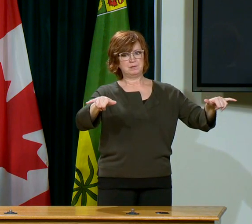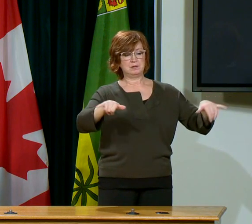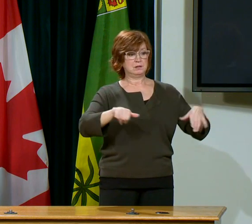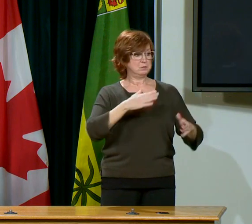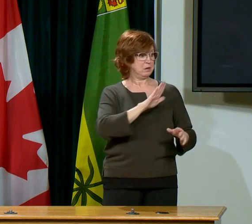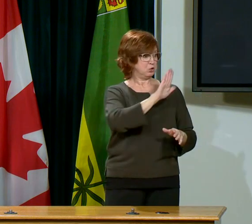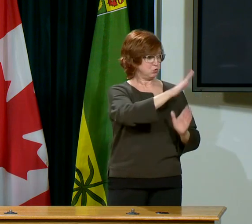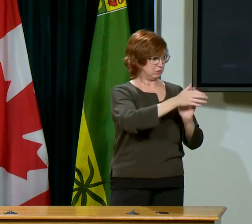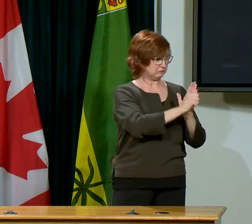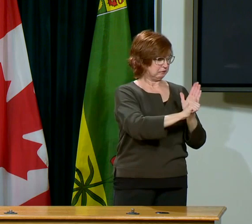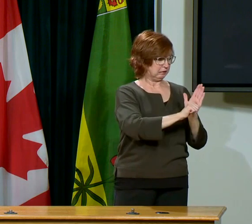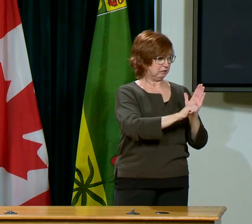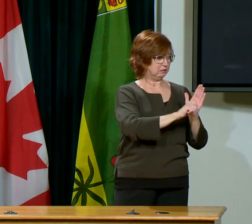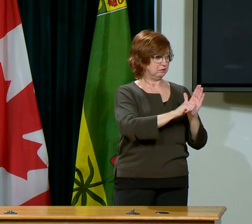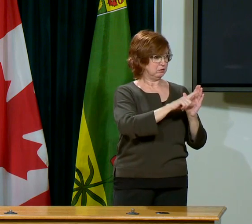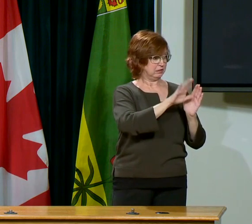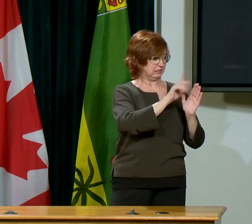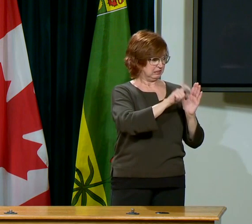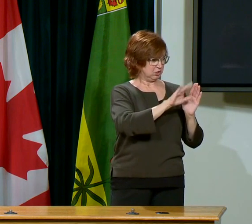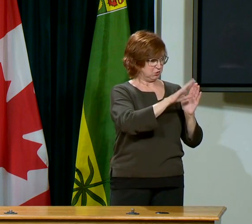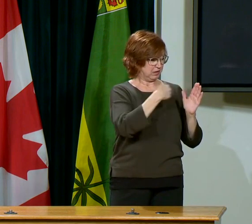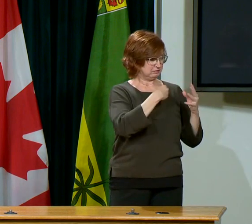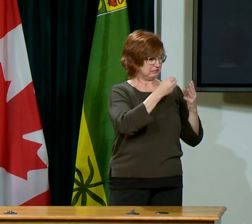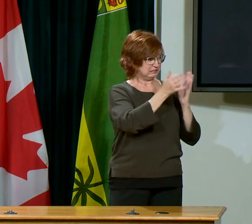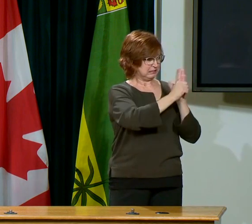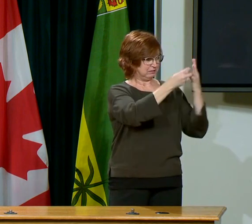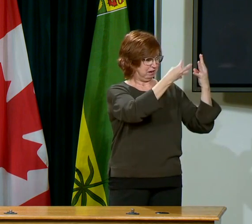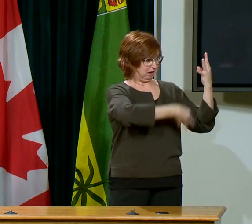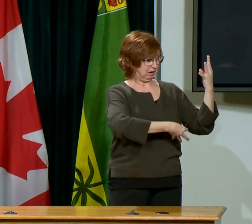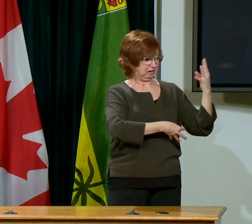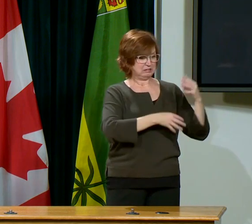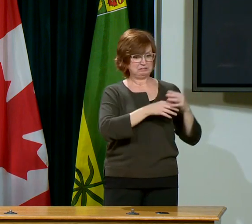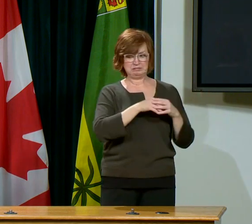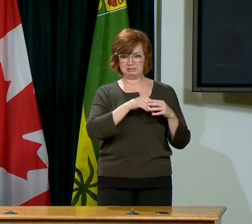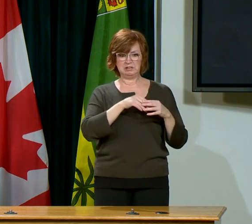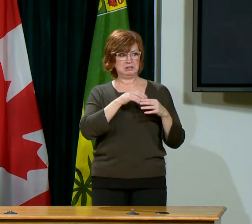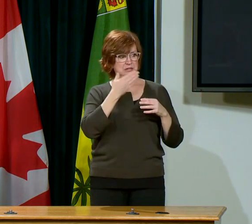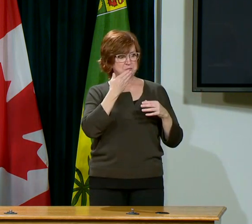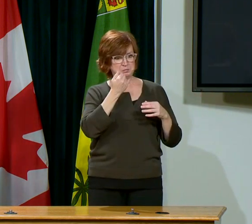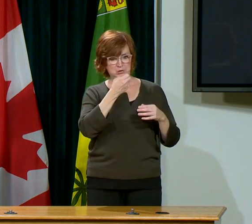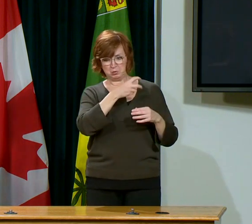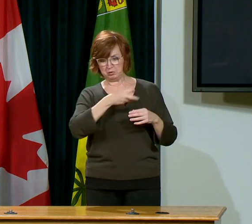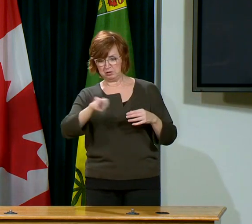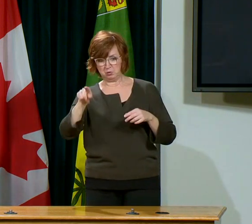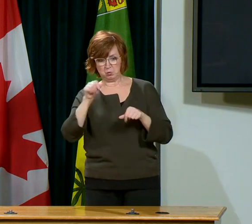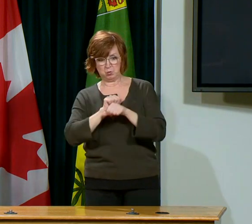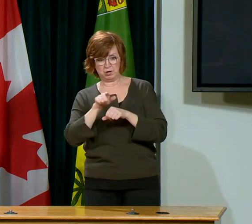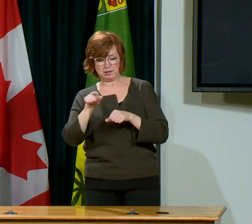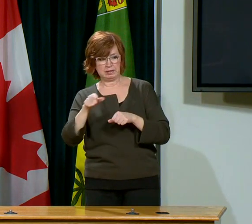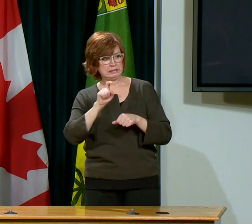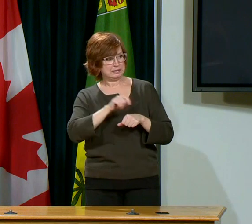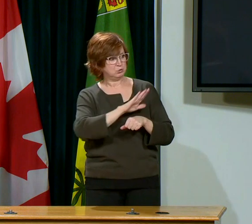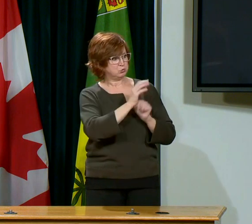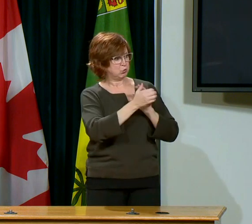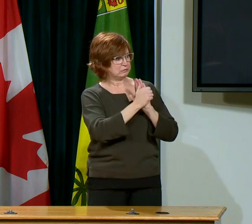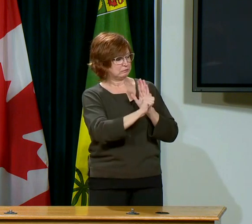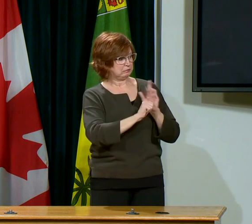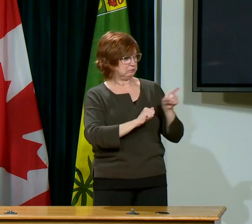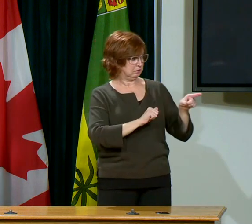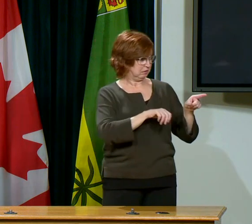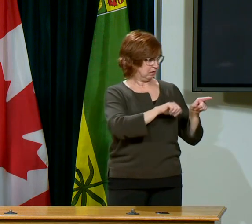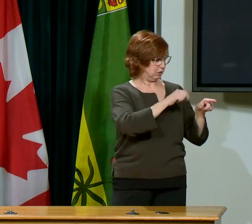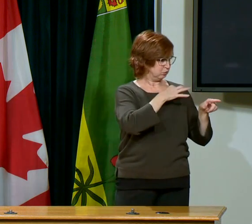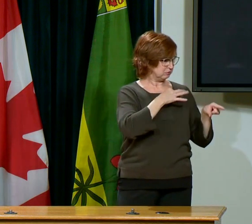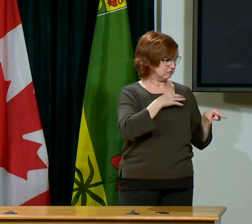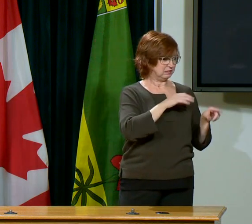other facilities. And we need to follow the right process to be able to do that. I'd also point out, though, that we've had a number of other measures in place for our